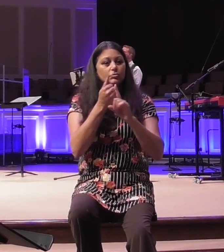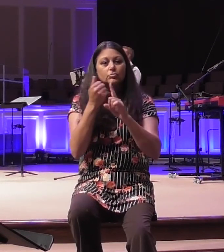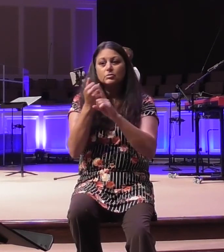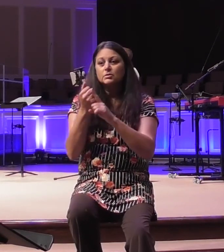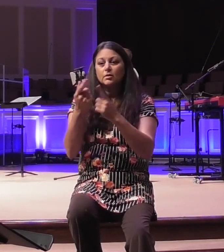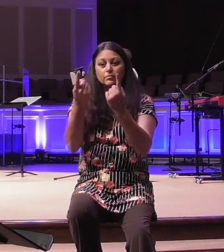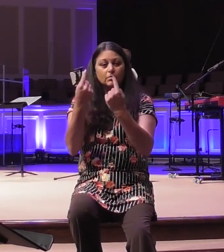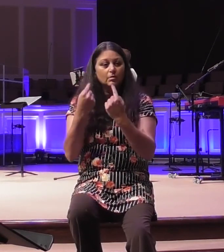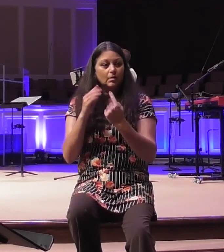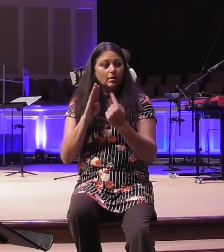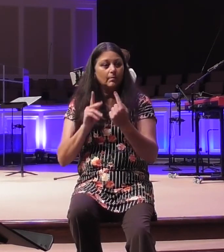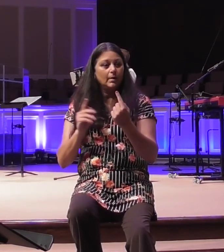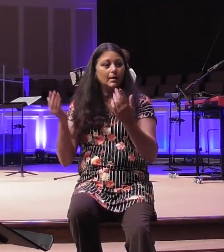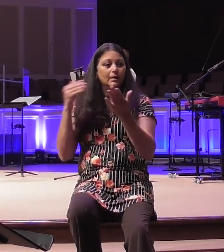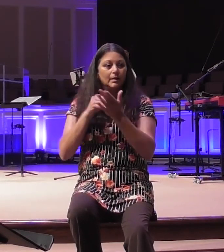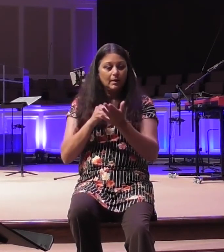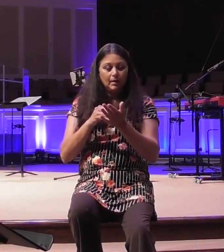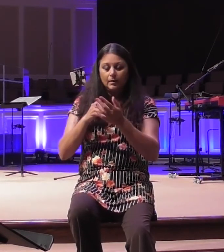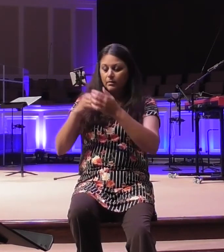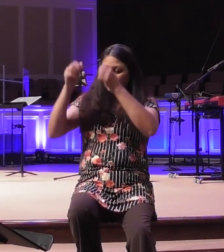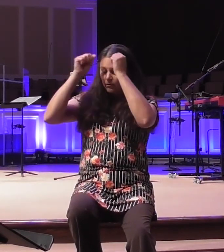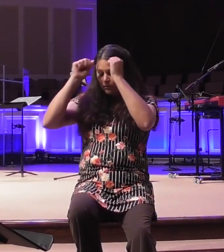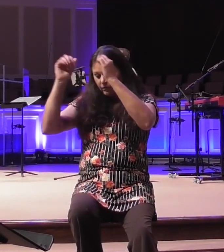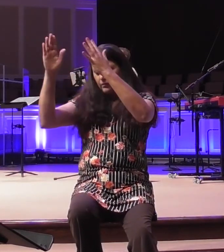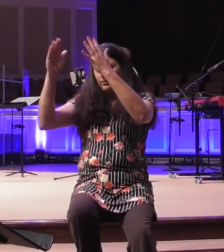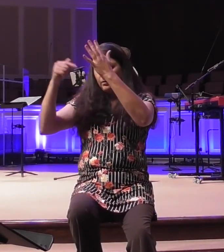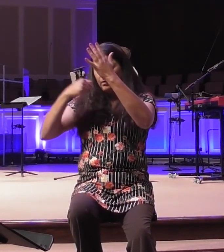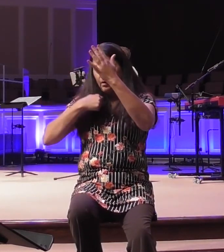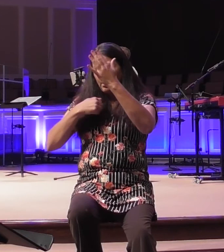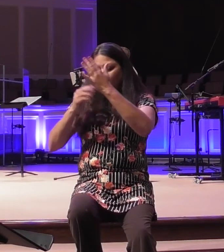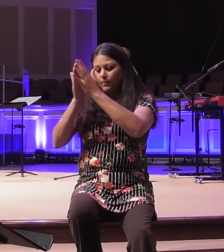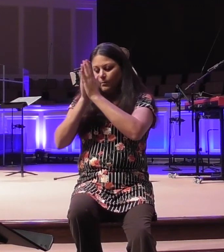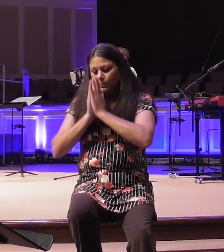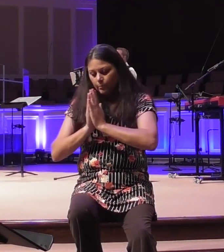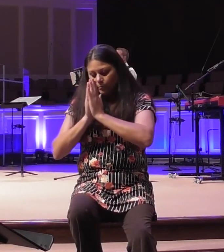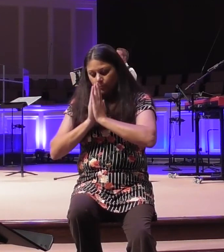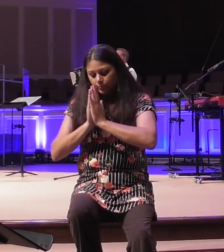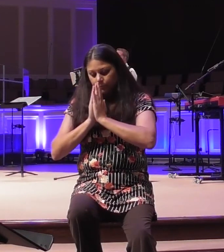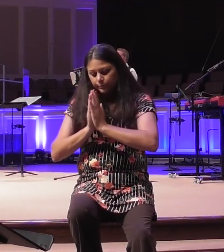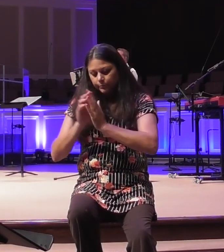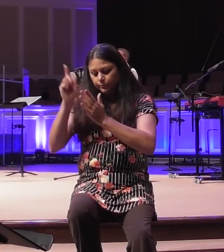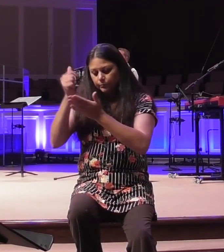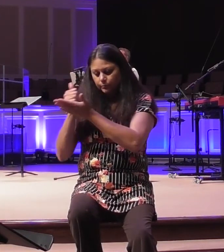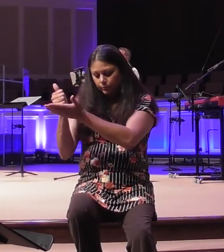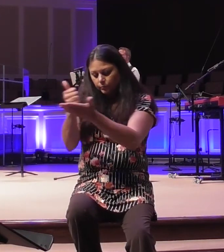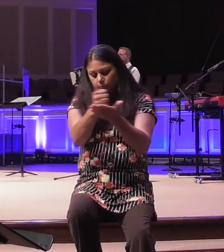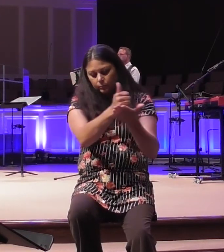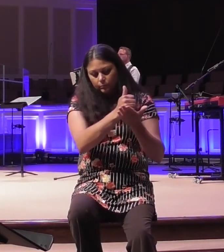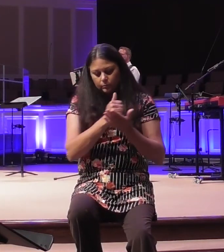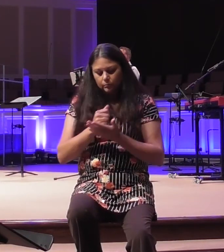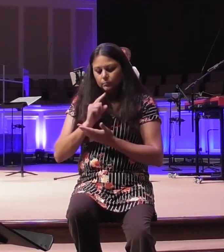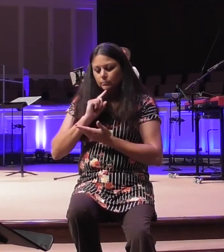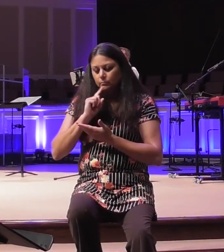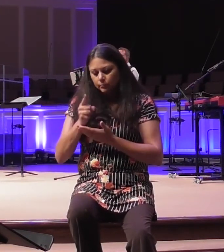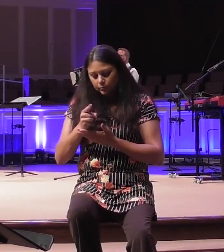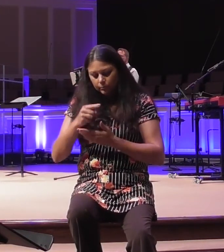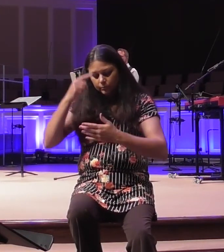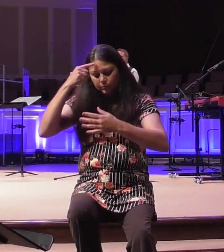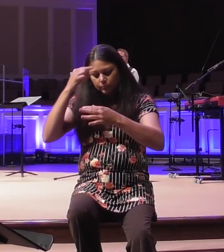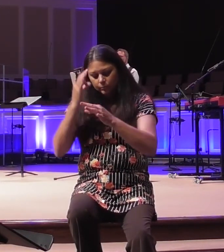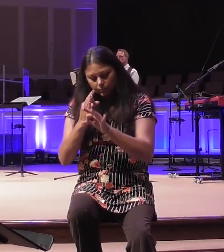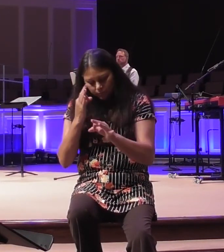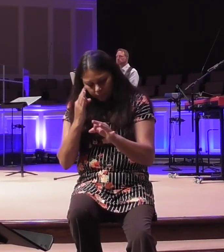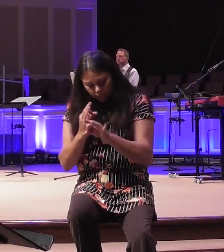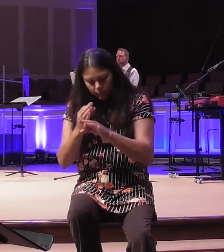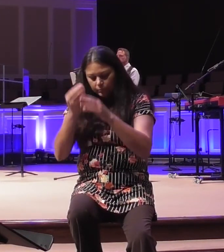to what Christ has done for you. Father, I pray that you'd help us as a church to respond in faith and obedience.